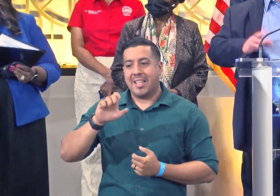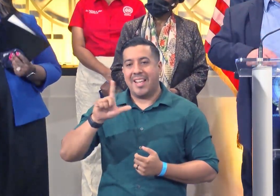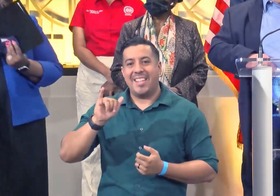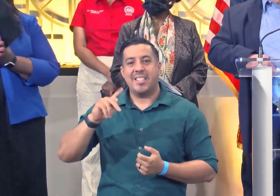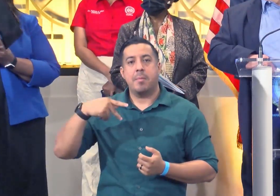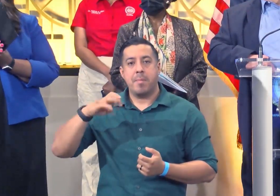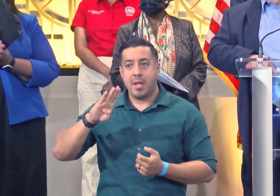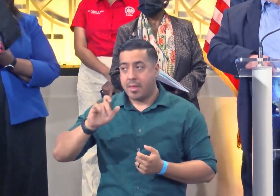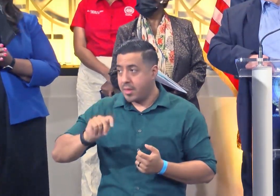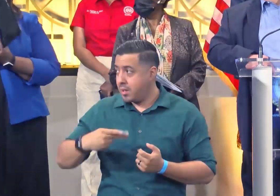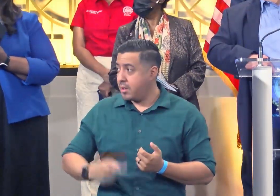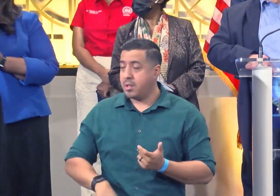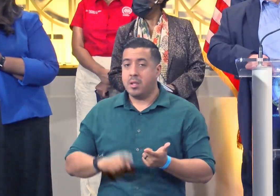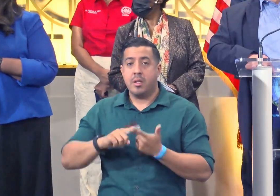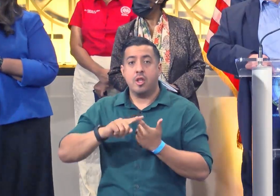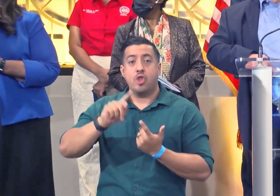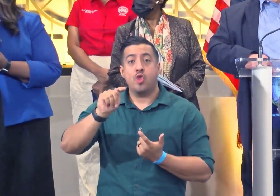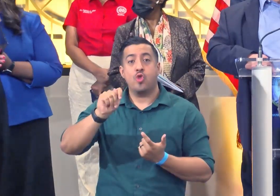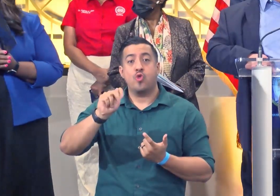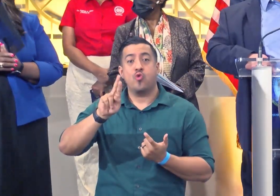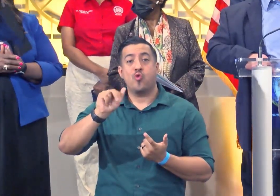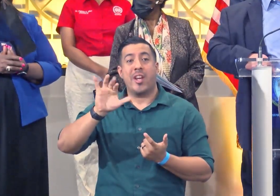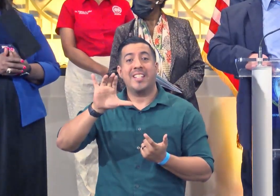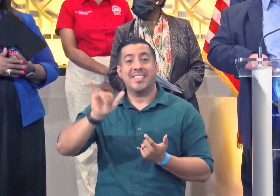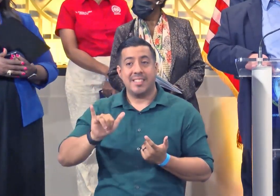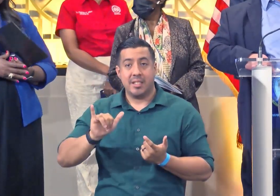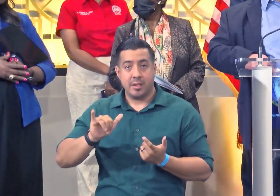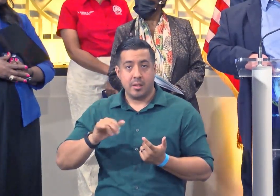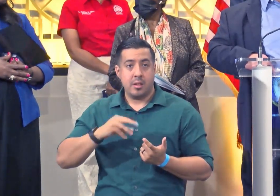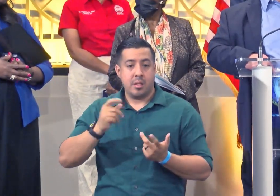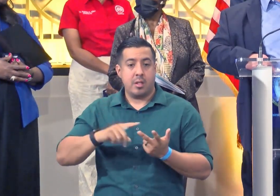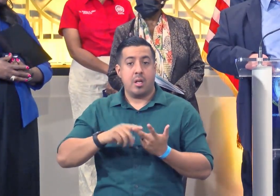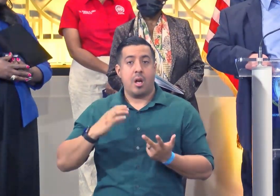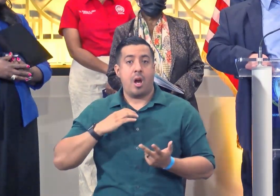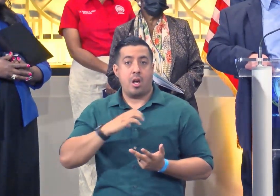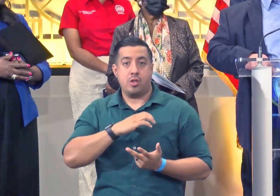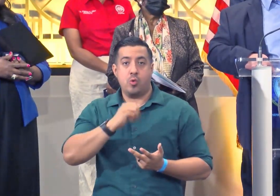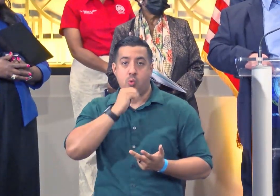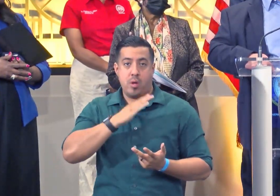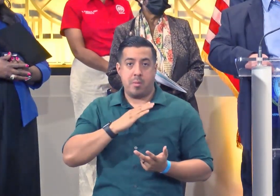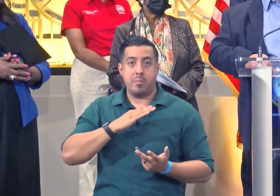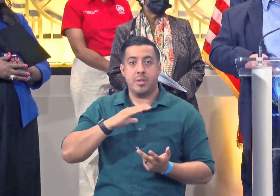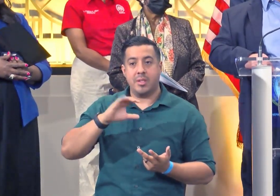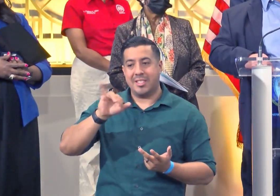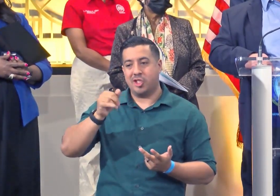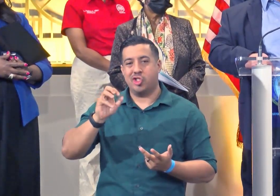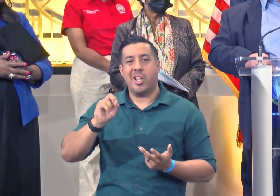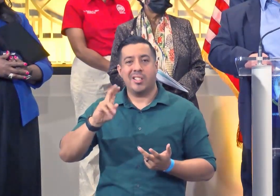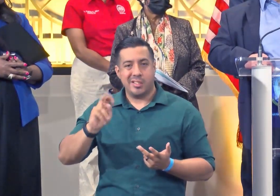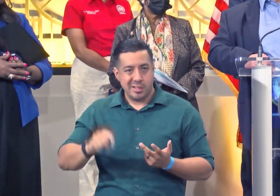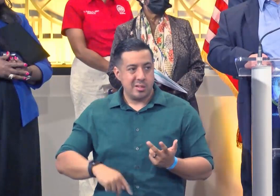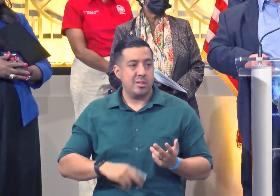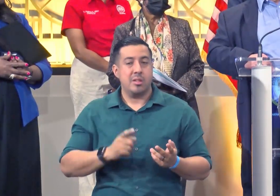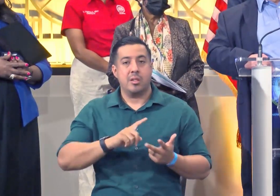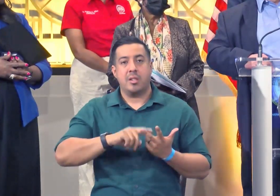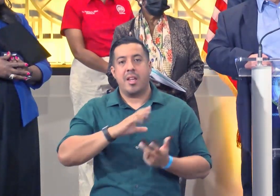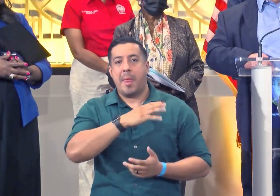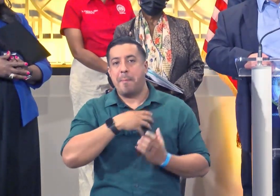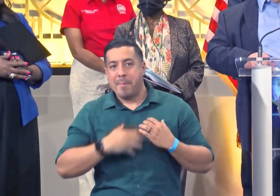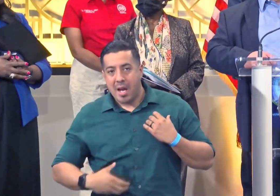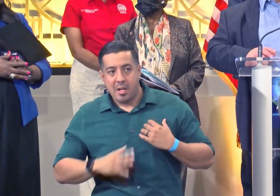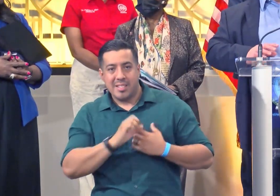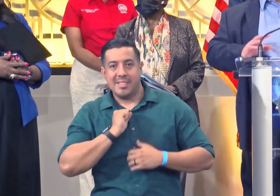there. Tracy, you know, obviously Congresswoman Sheila Jackson Lee, the mayor, Dr. Latham, and her staff